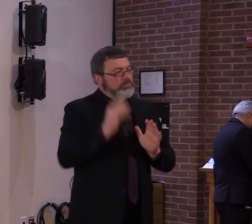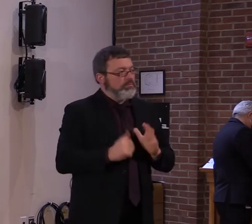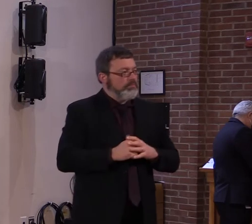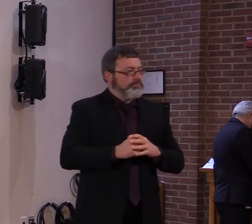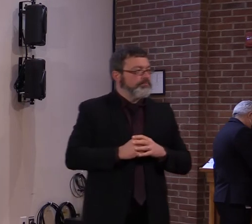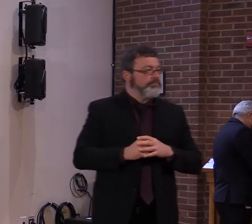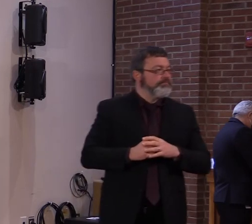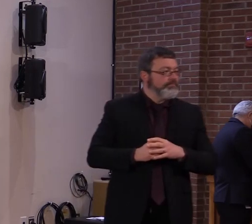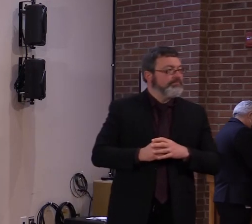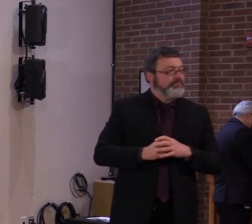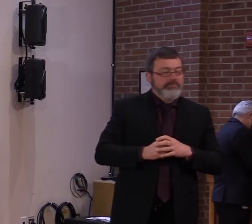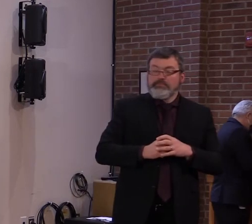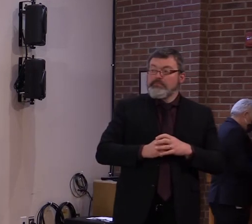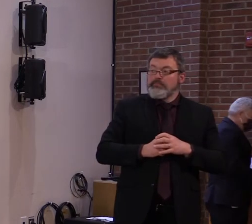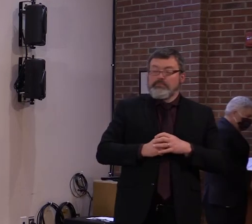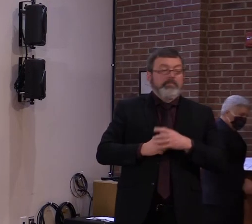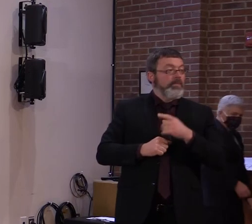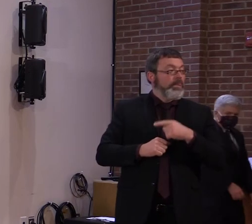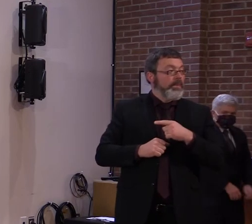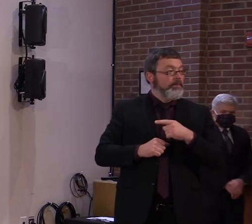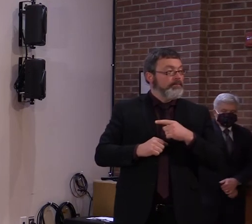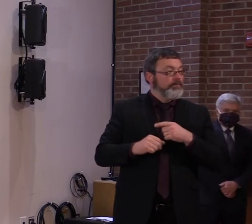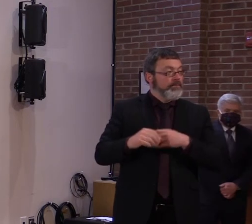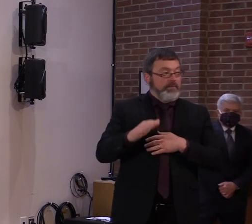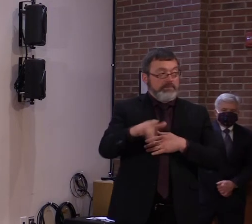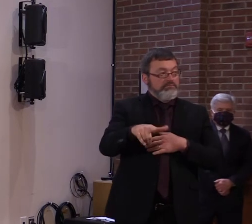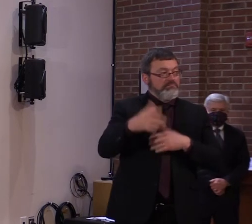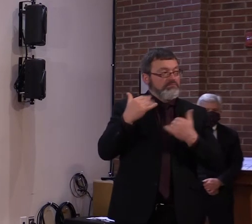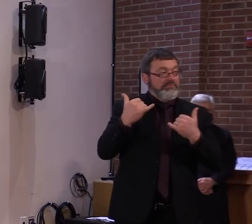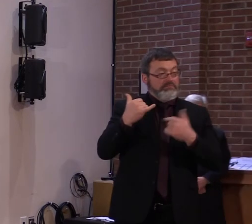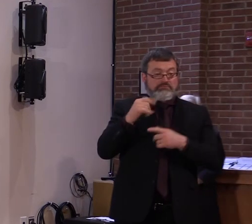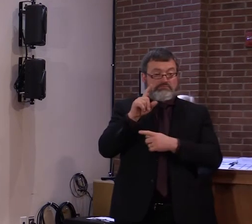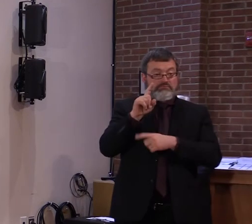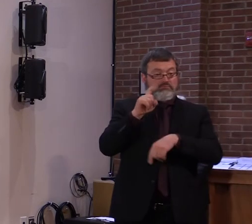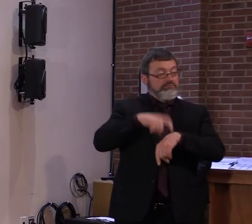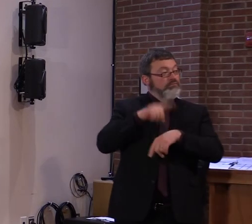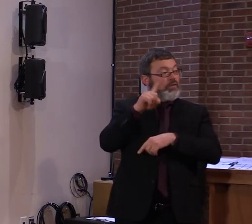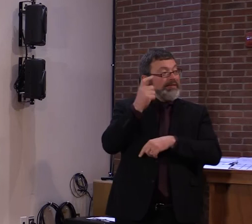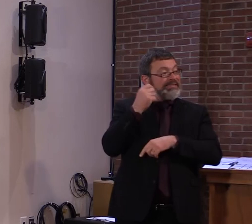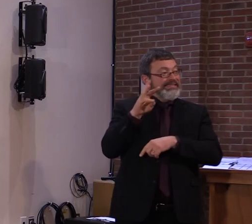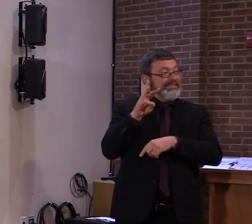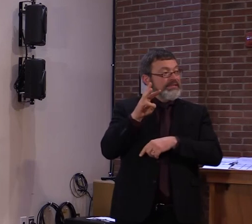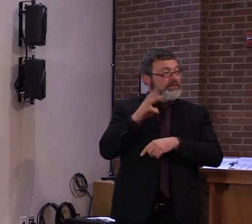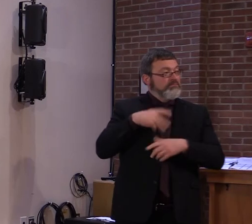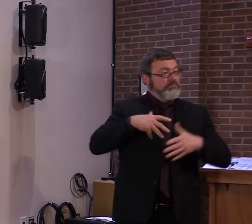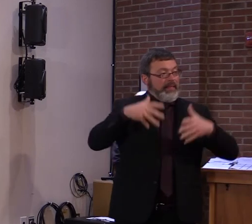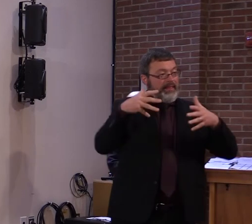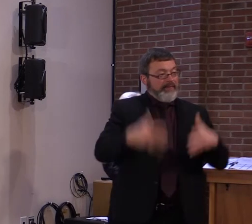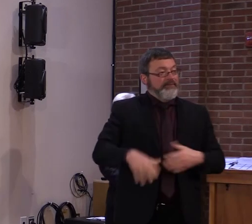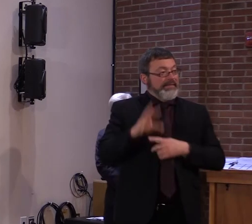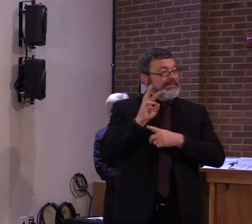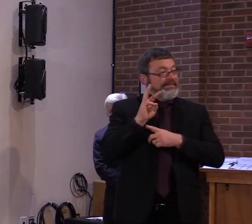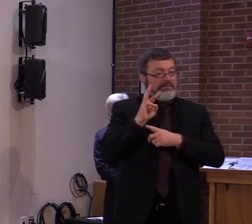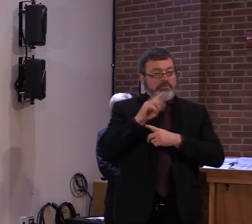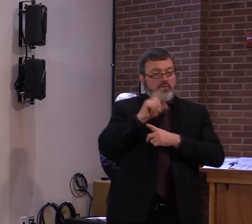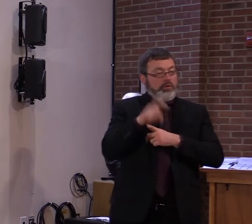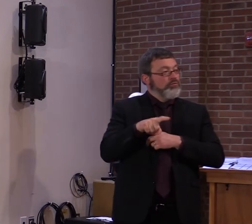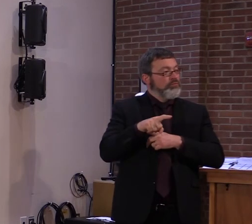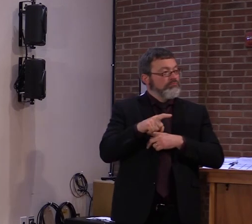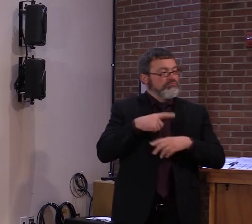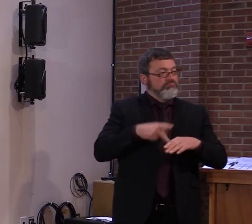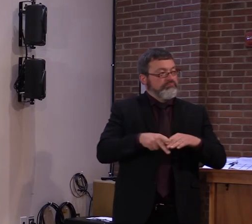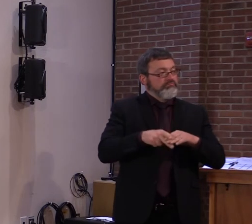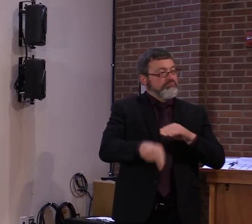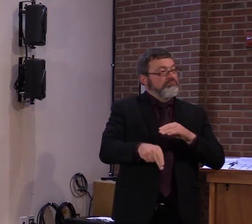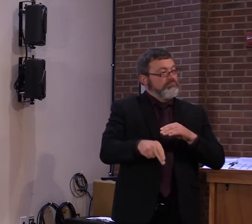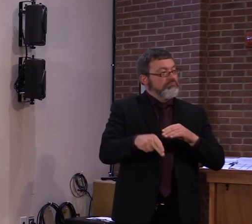All right, folks, it is 1:16. We have 6 left in the queue. I'm gonna have to just